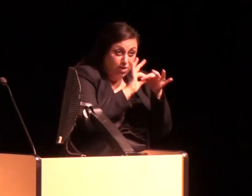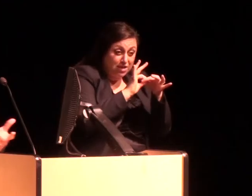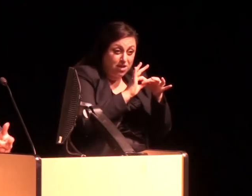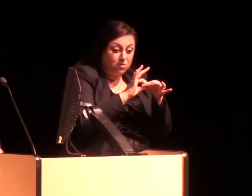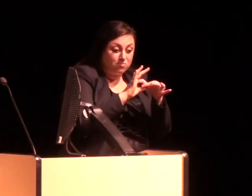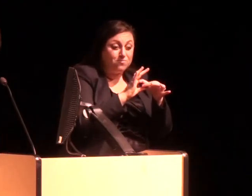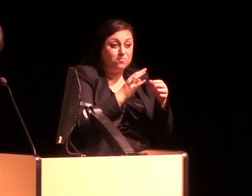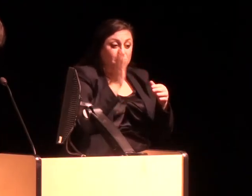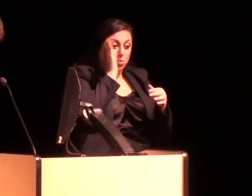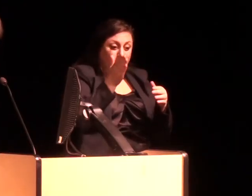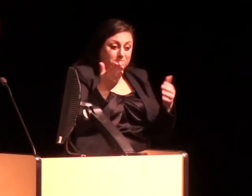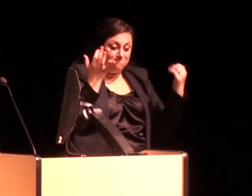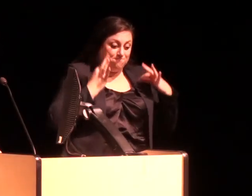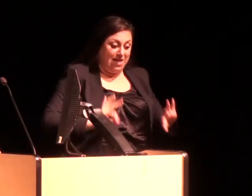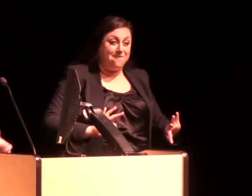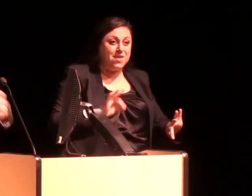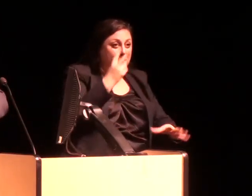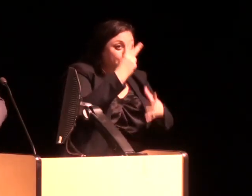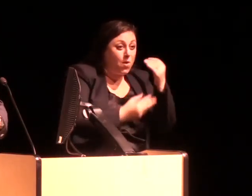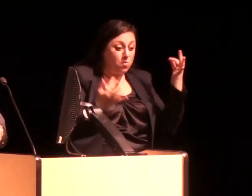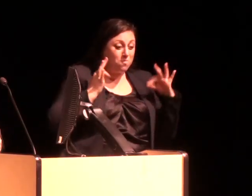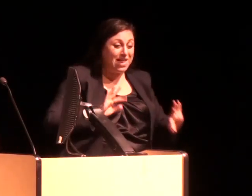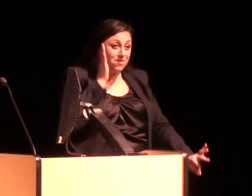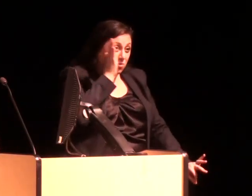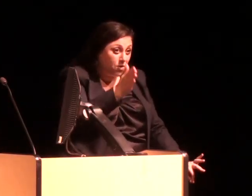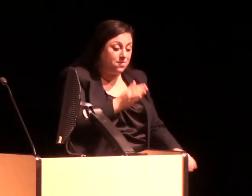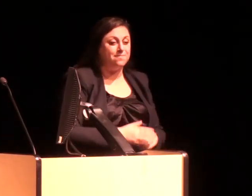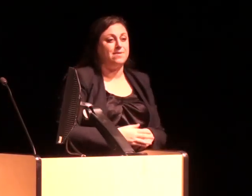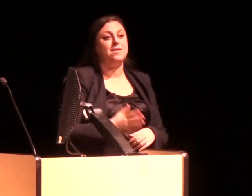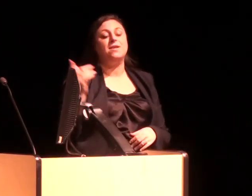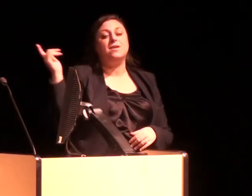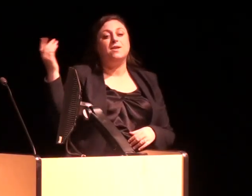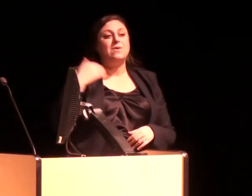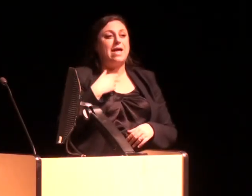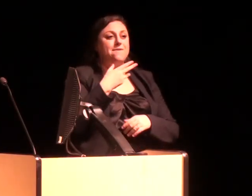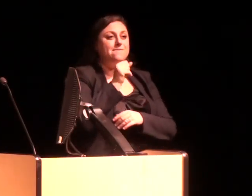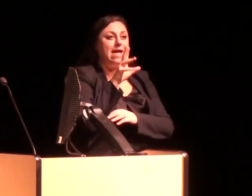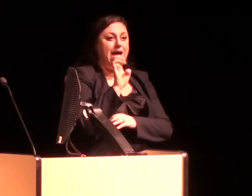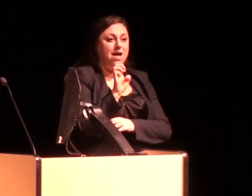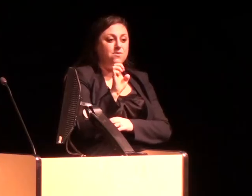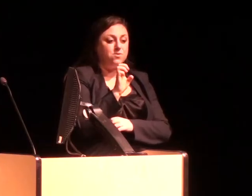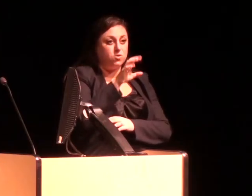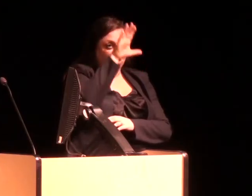here because the embargo. Well, this is something that we have in the House of the Cuban Working Group.